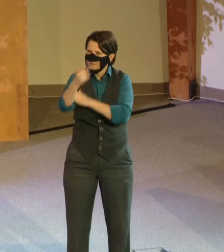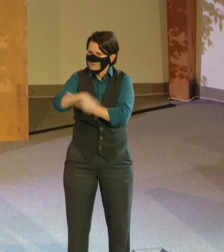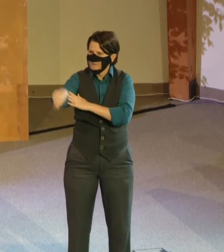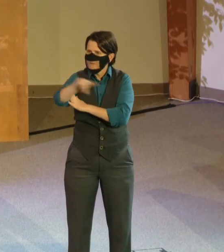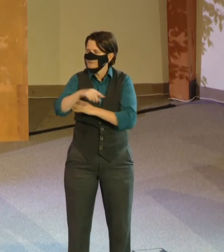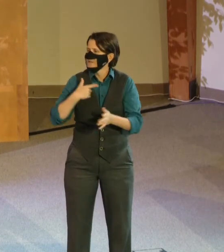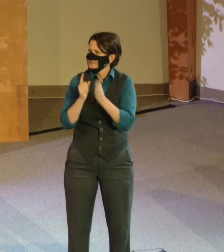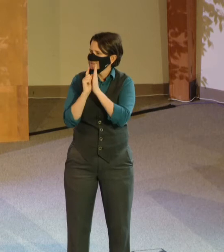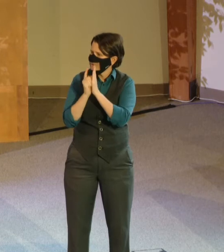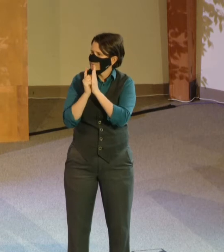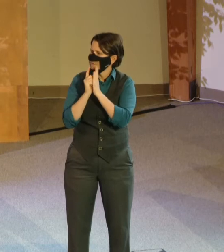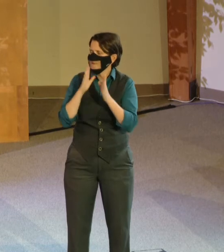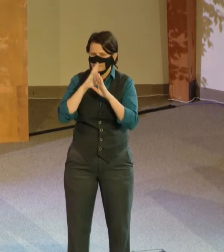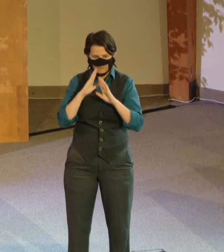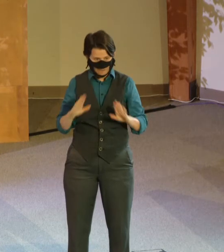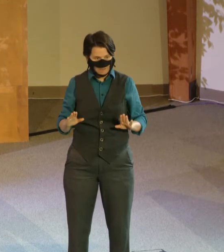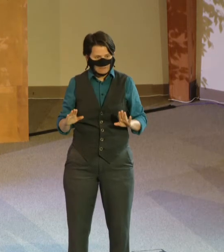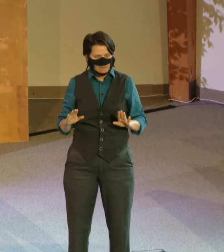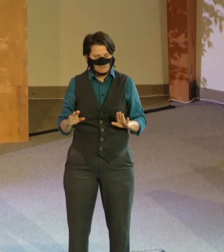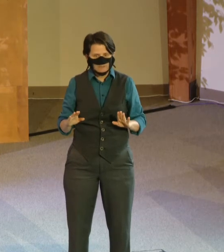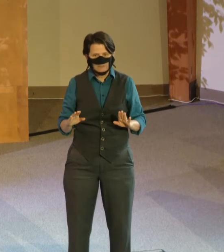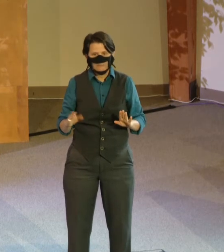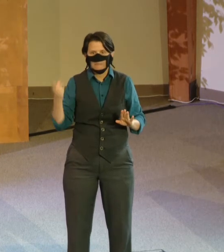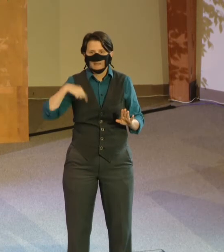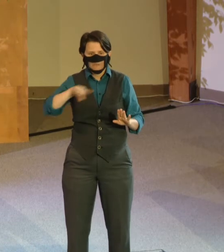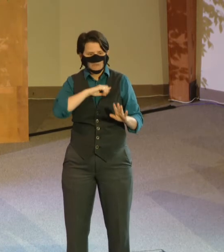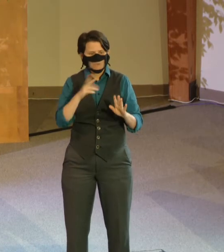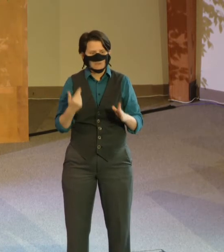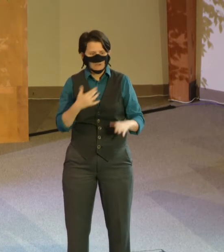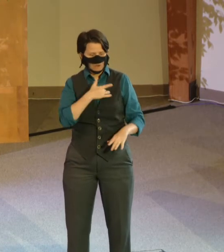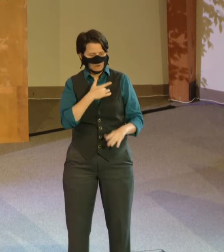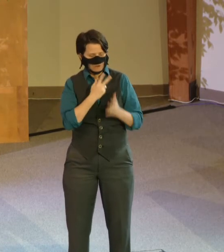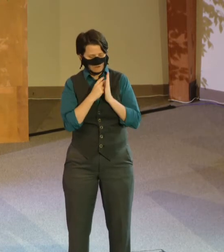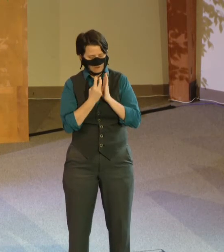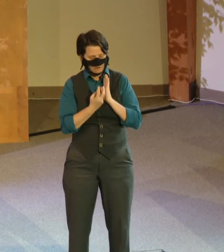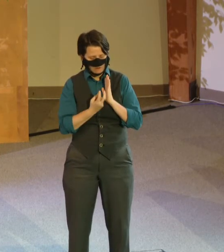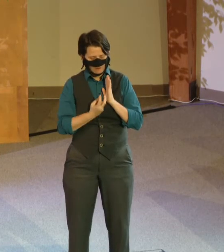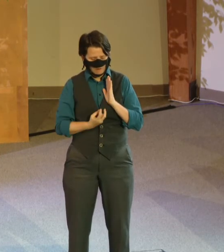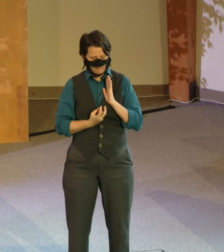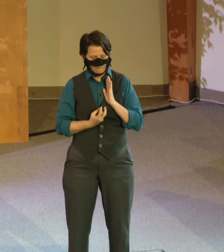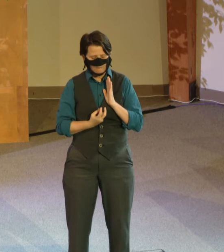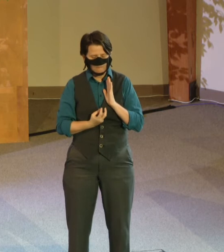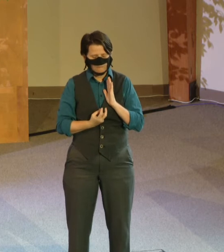together, just a moment of silence as we drop into our heart spaces.